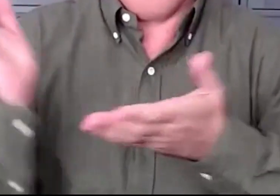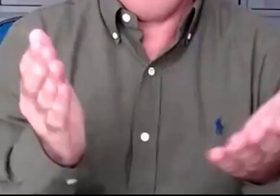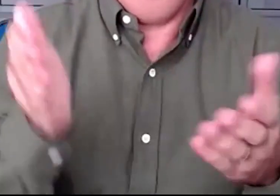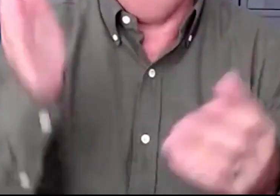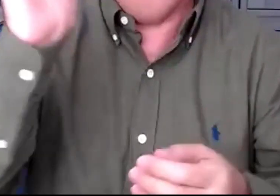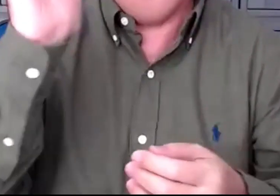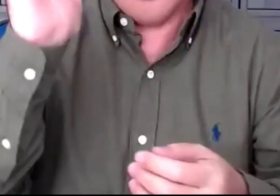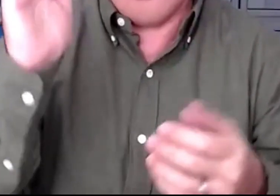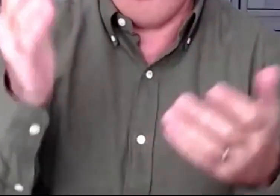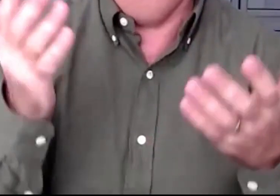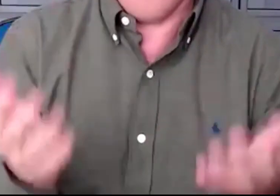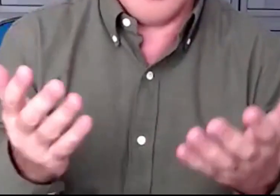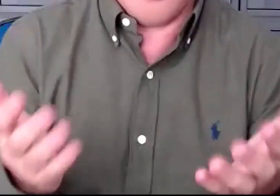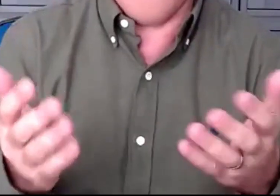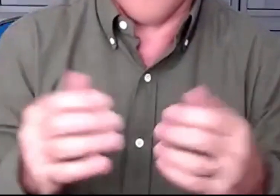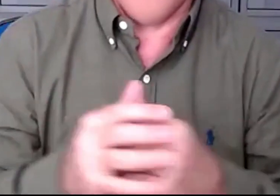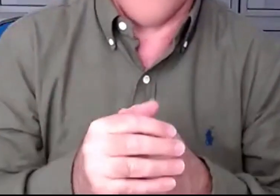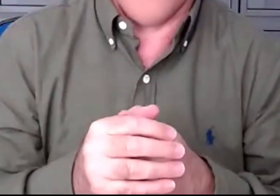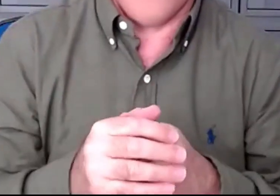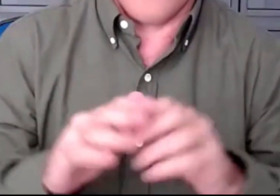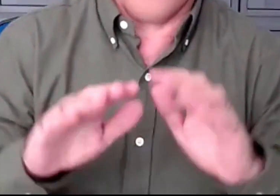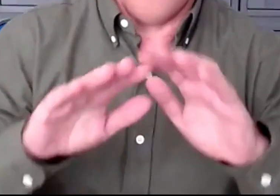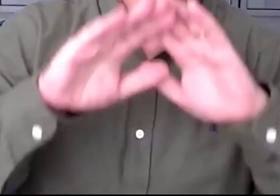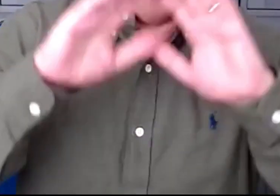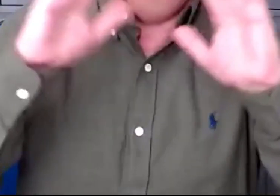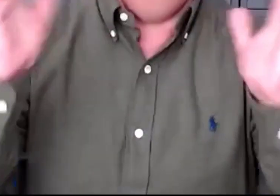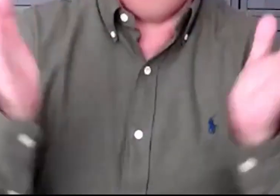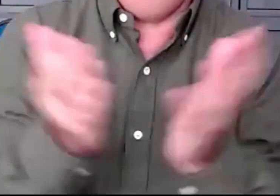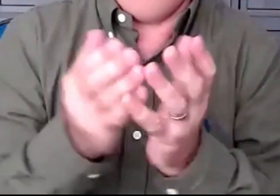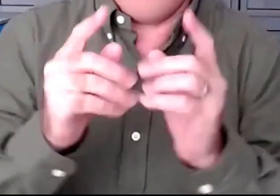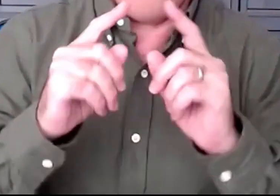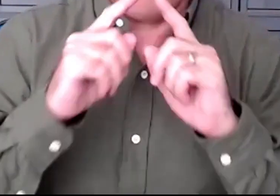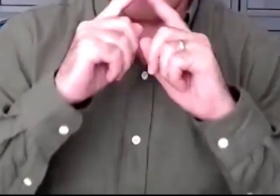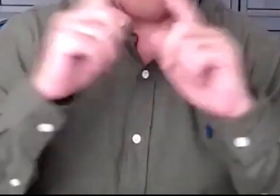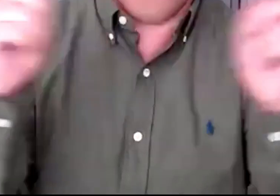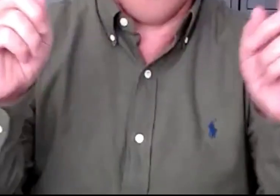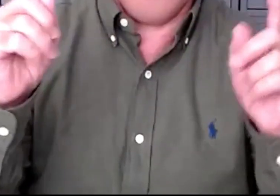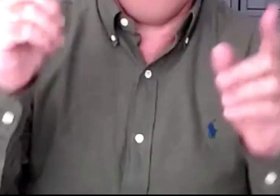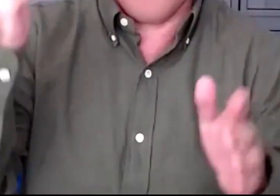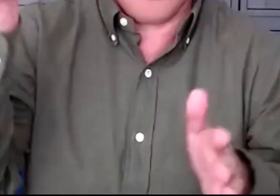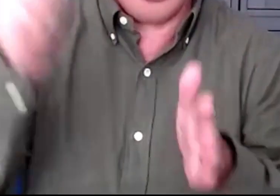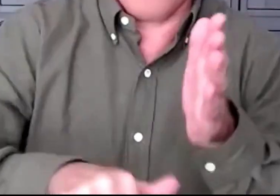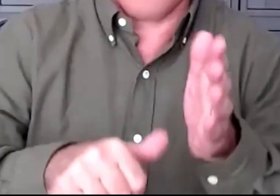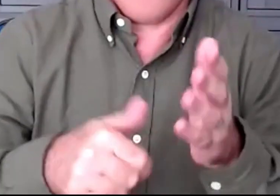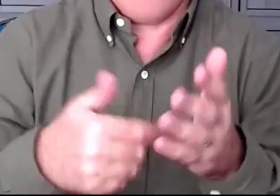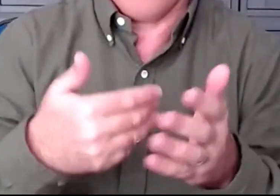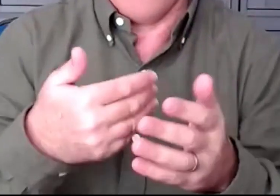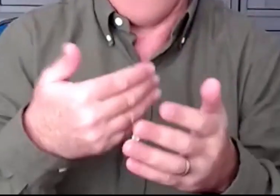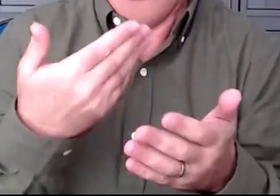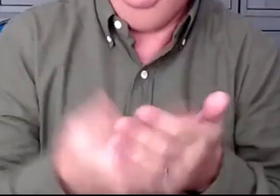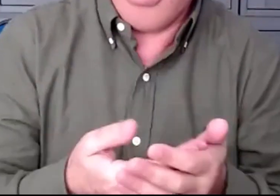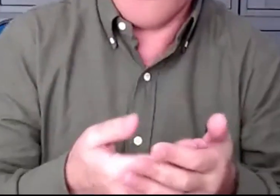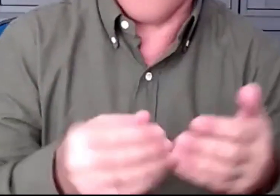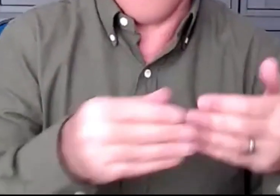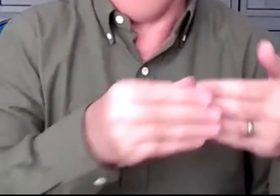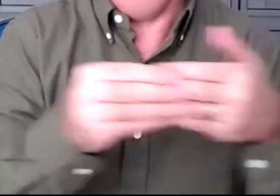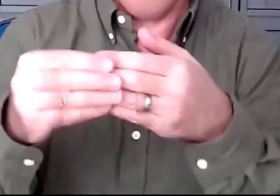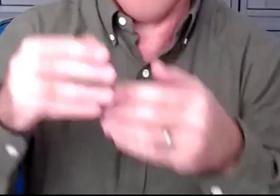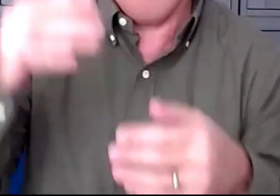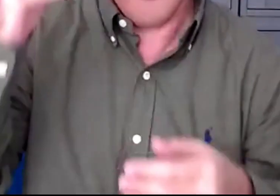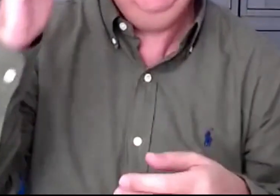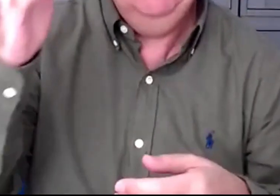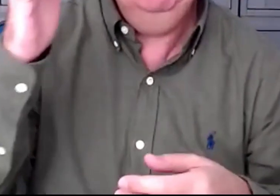So our special guest speaker today is a world-renowned